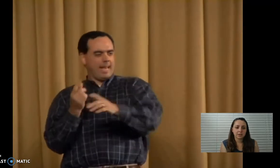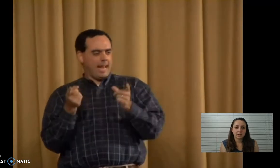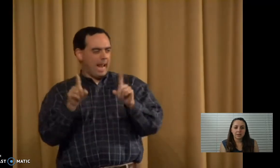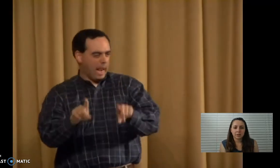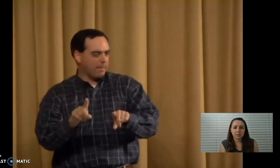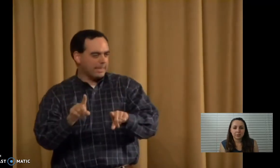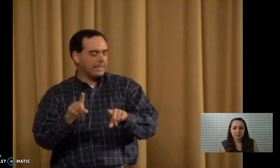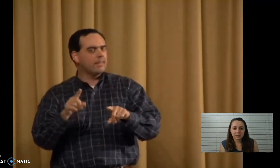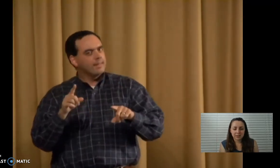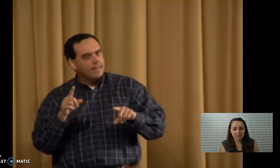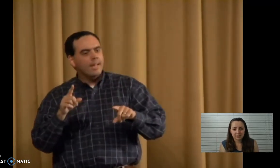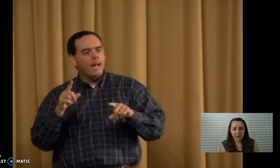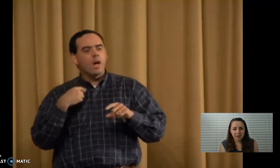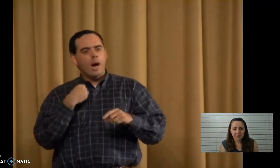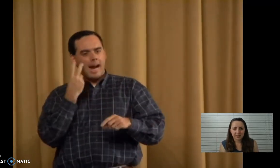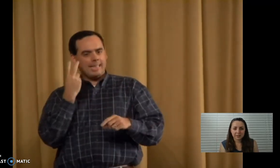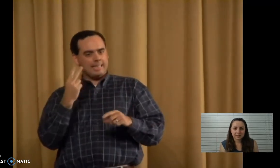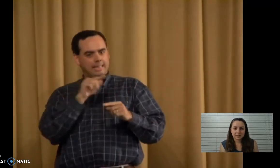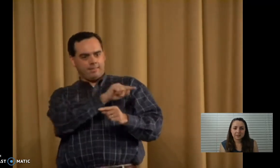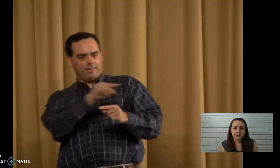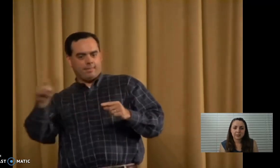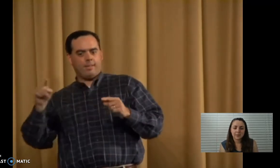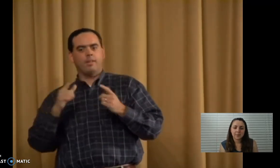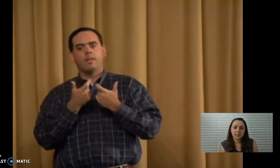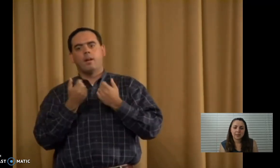education? You don't really see that happening.